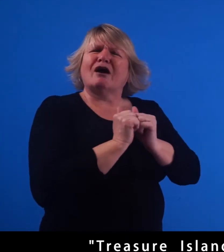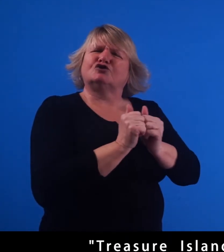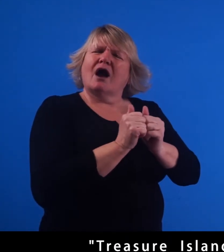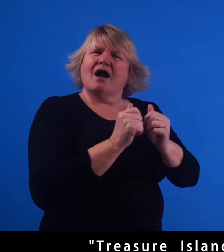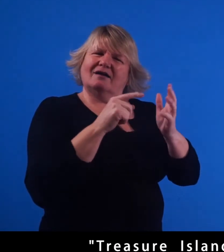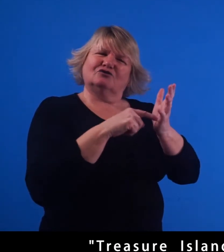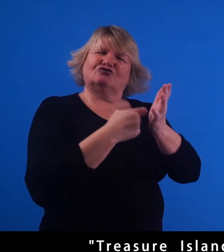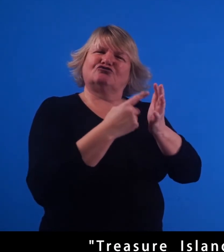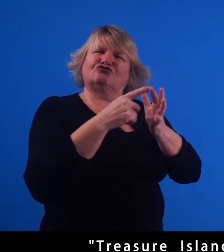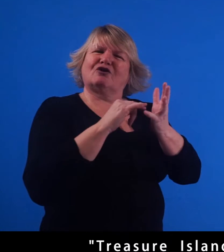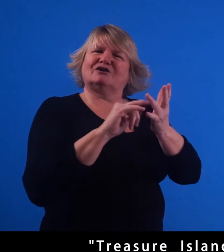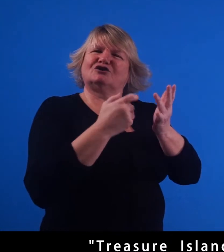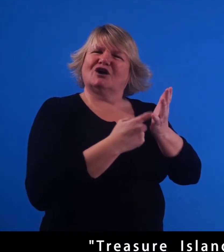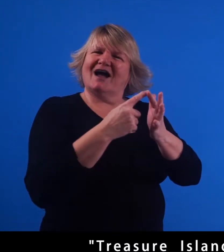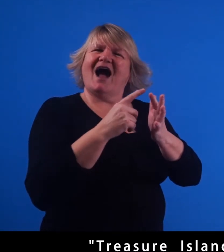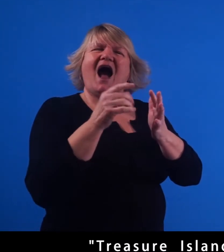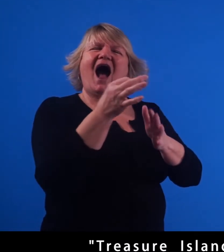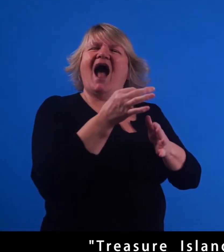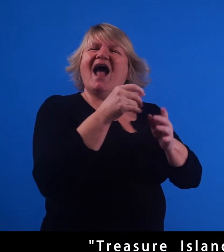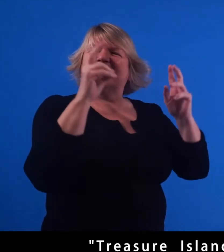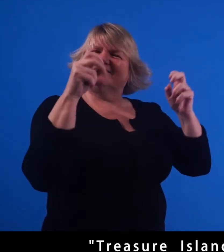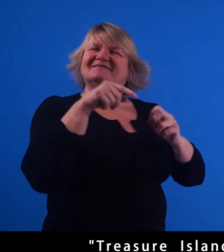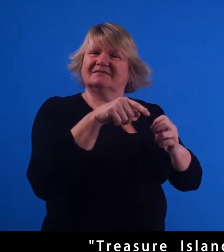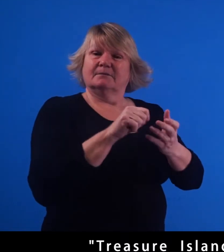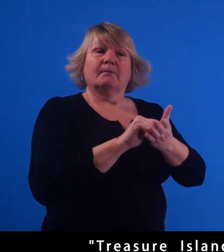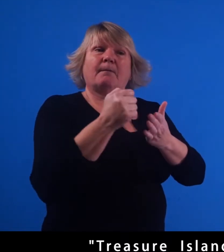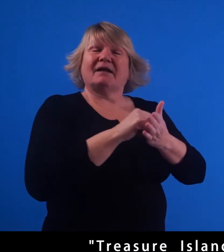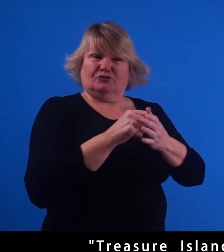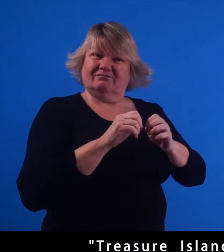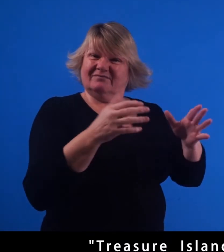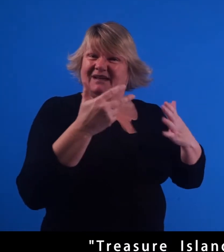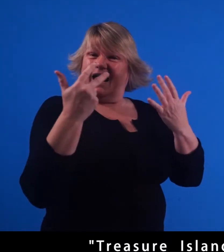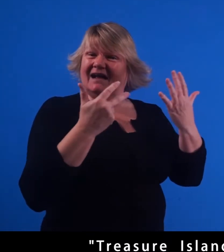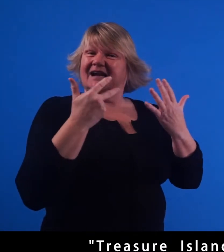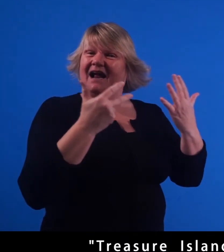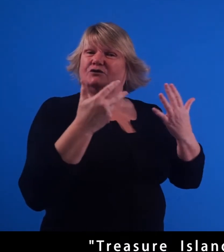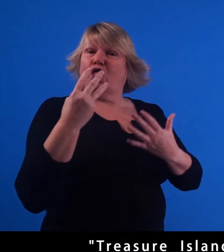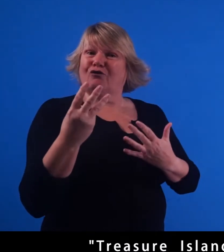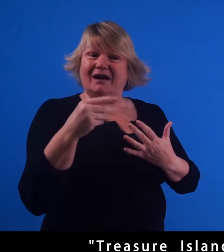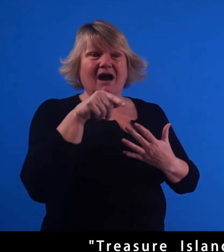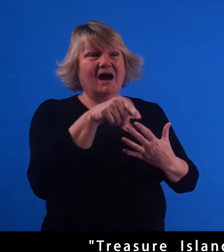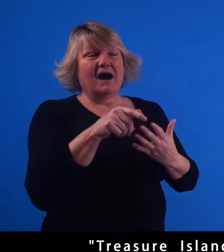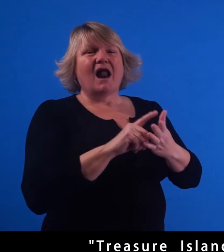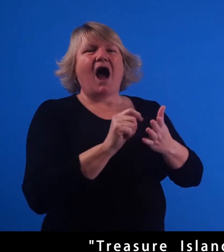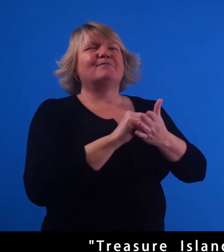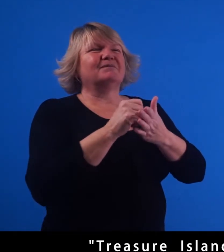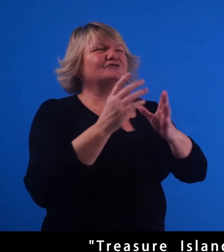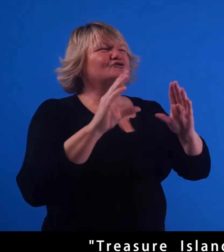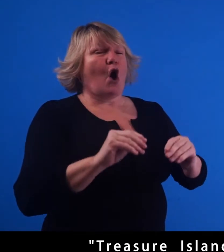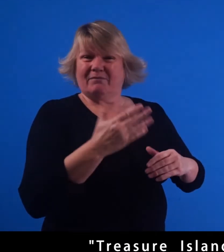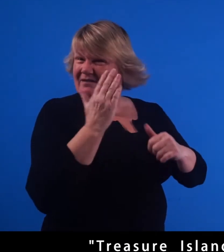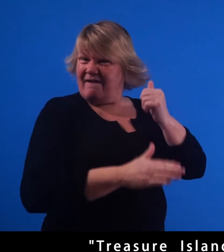Treasure Island has never been out of print since its publication in 1883.